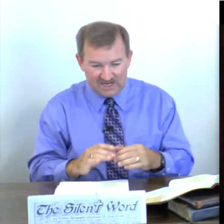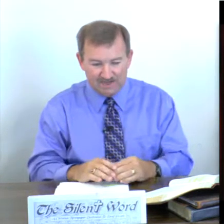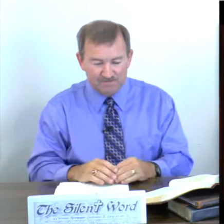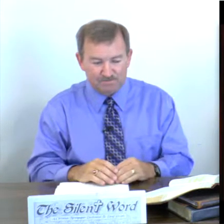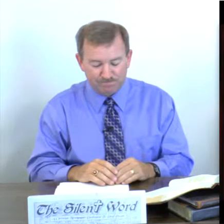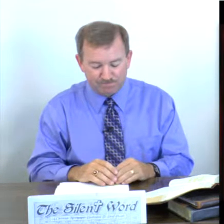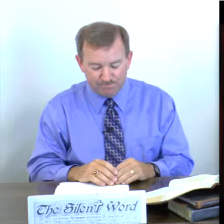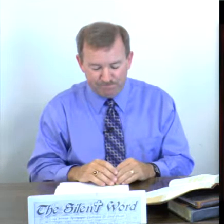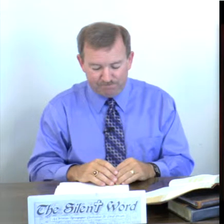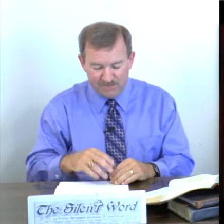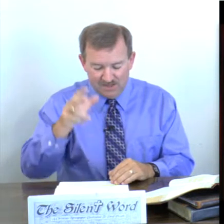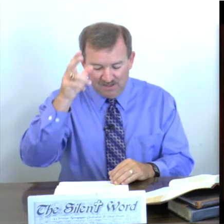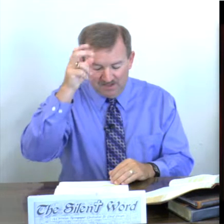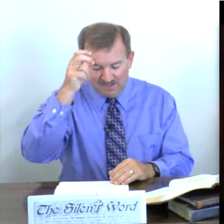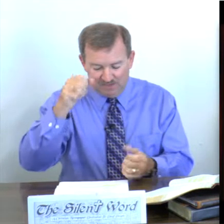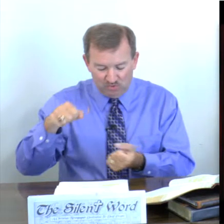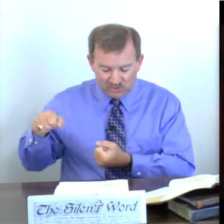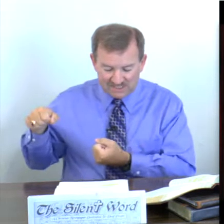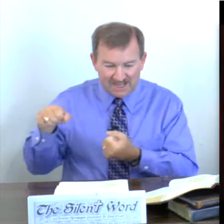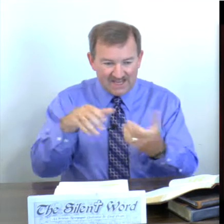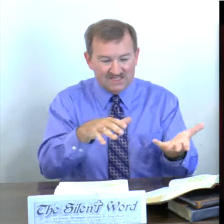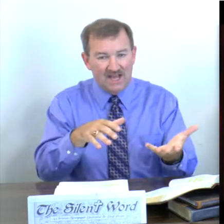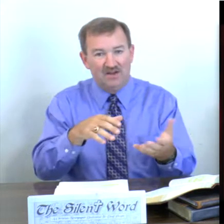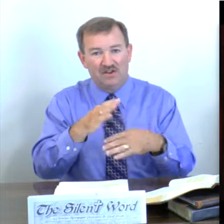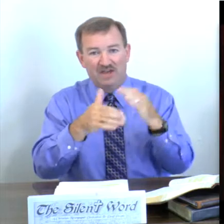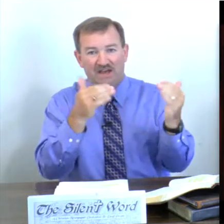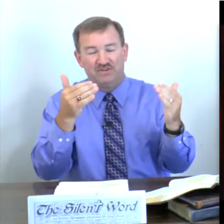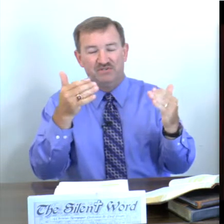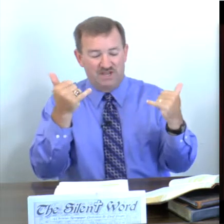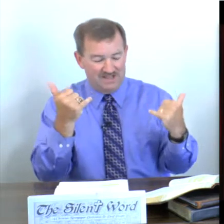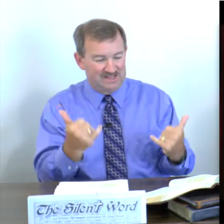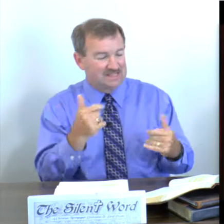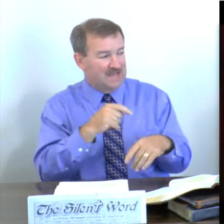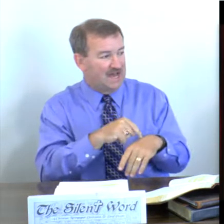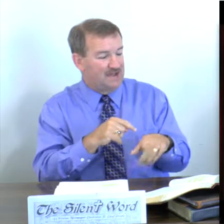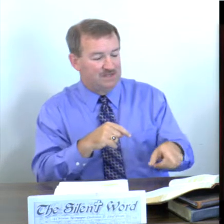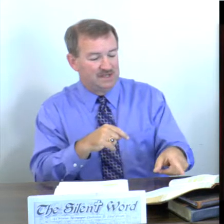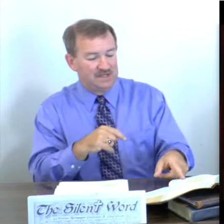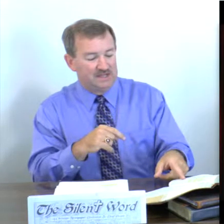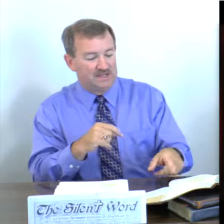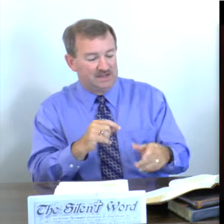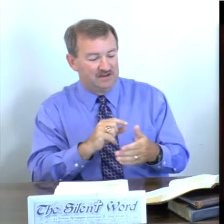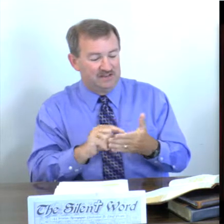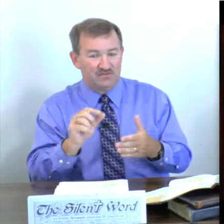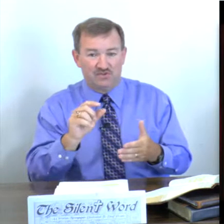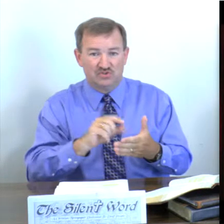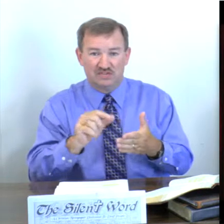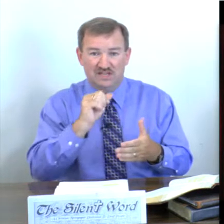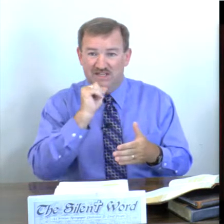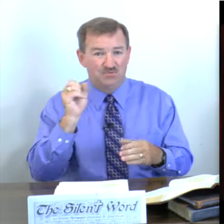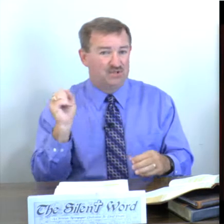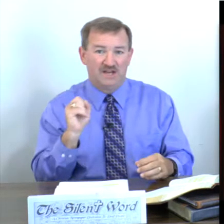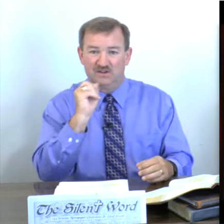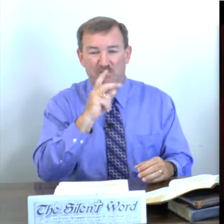exciting. The devil was cast out of heaven at this time in these verses, and he will not go